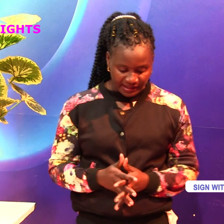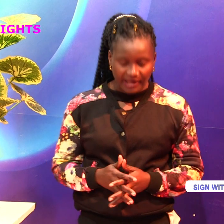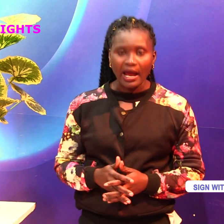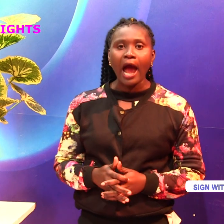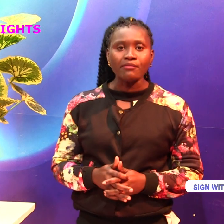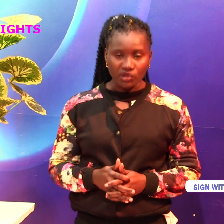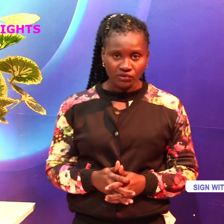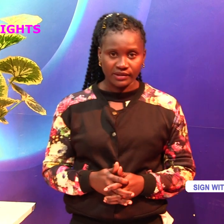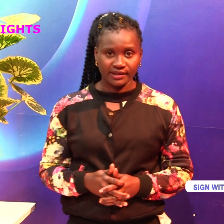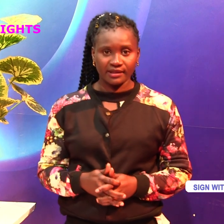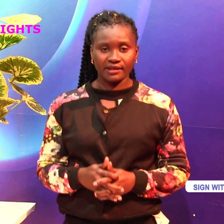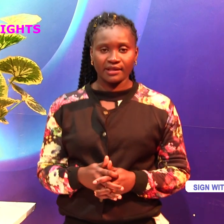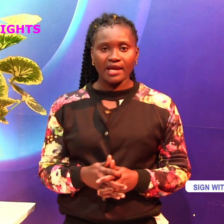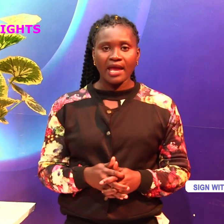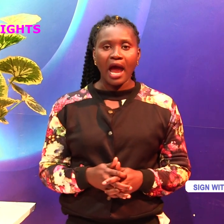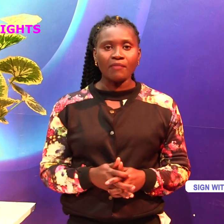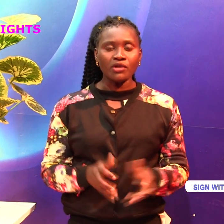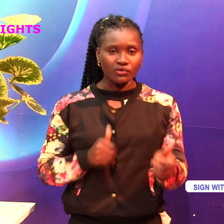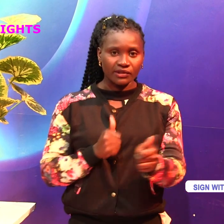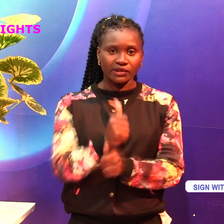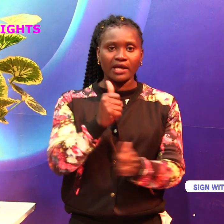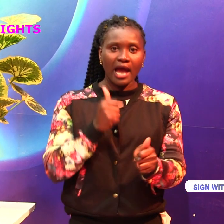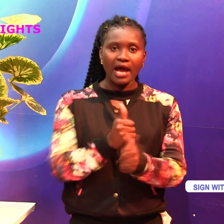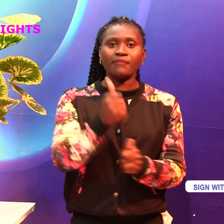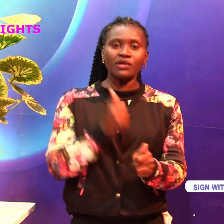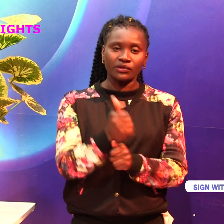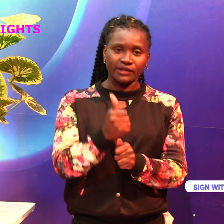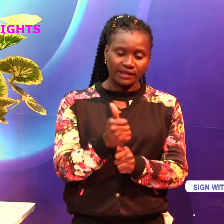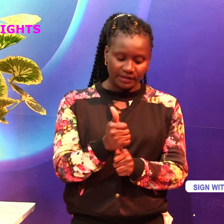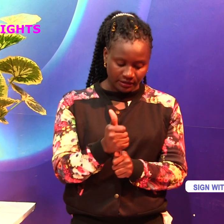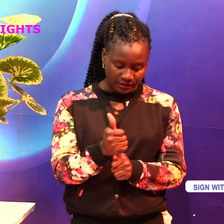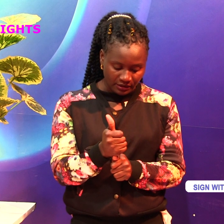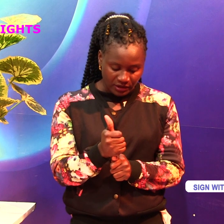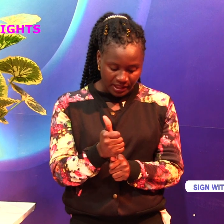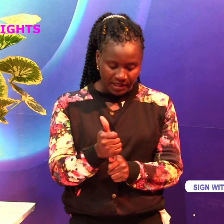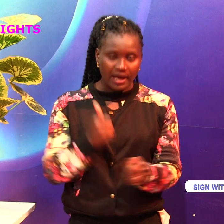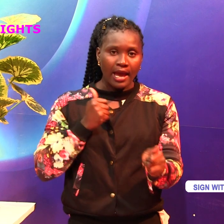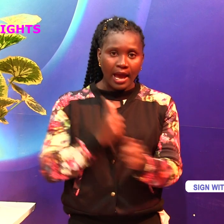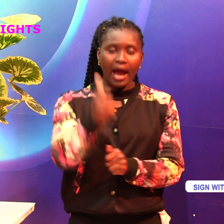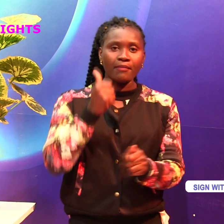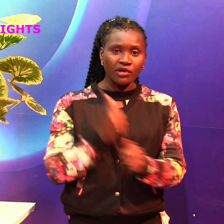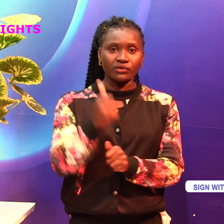then abuse, abuse, abuse. Okay?